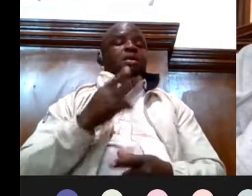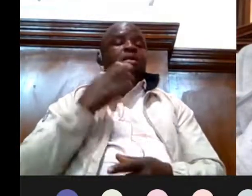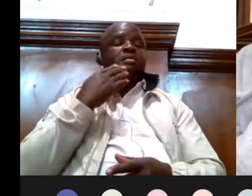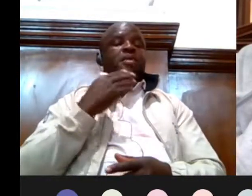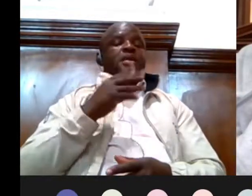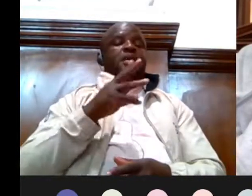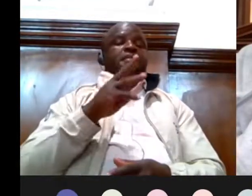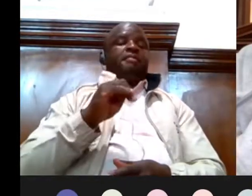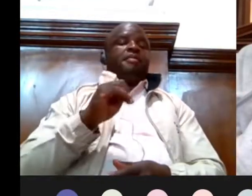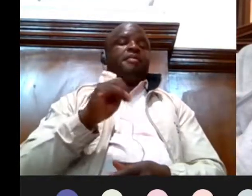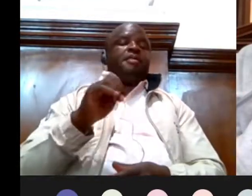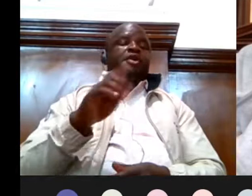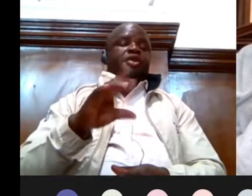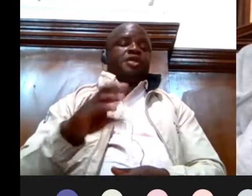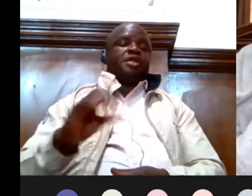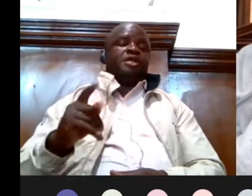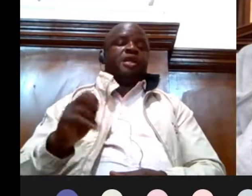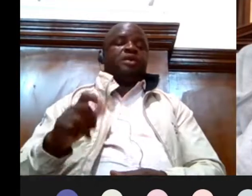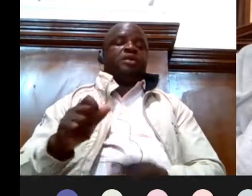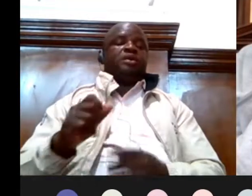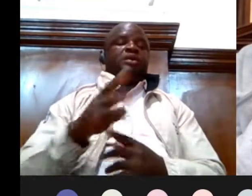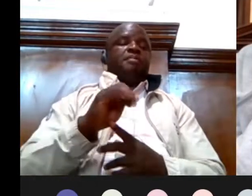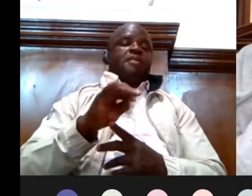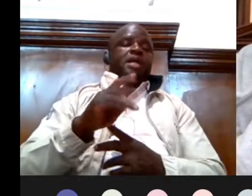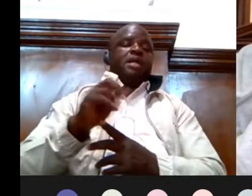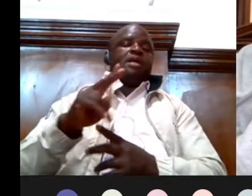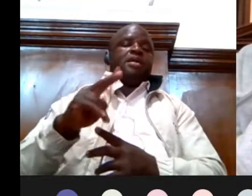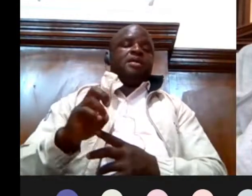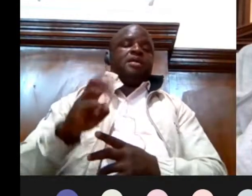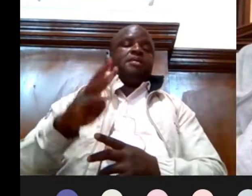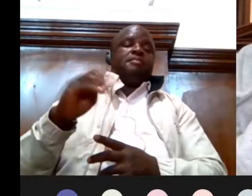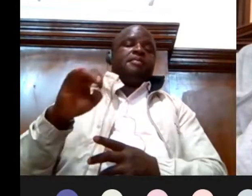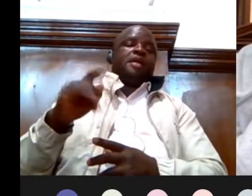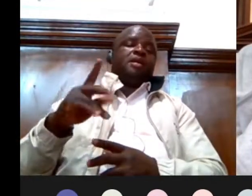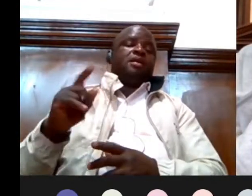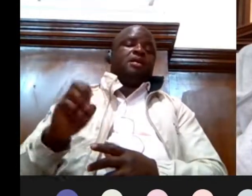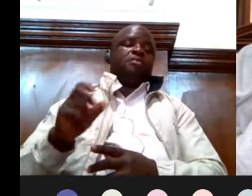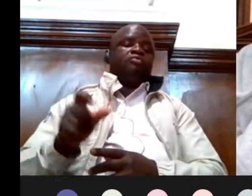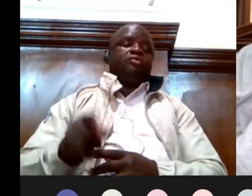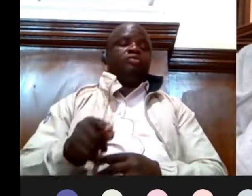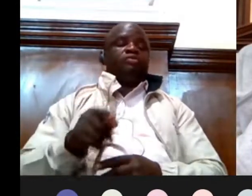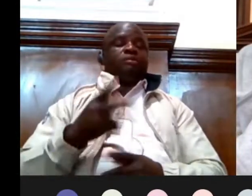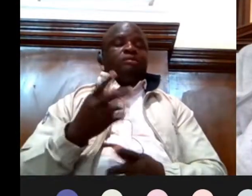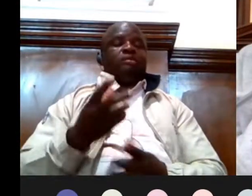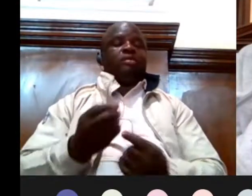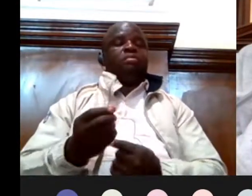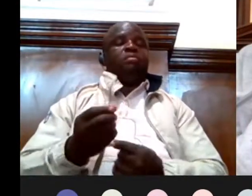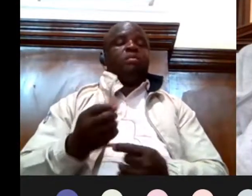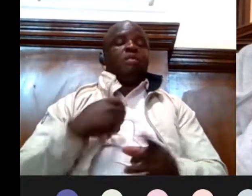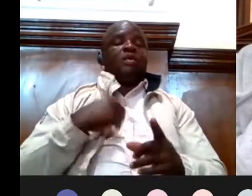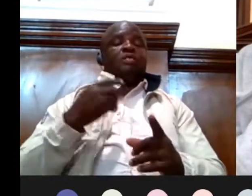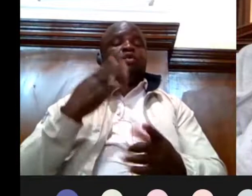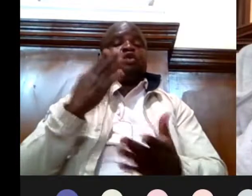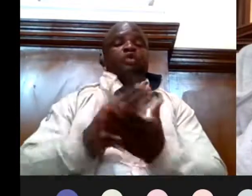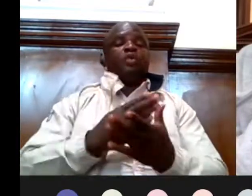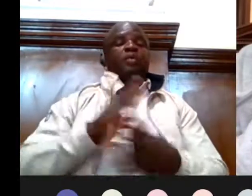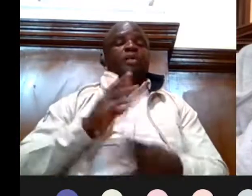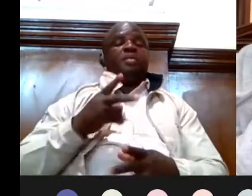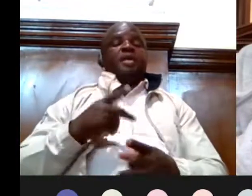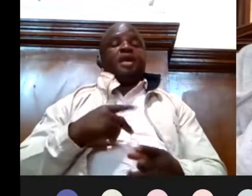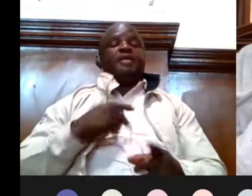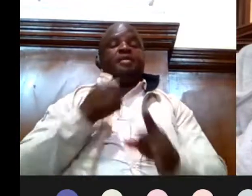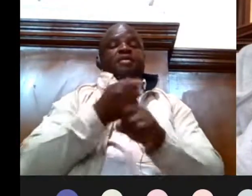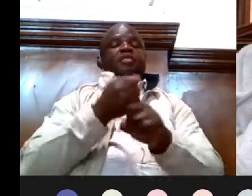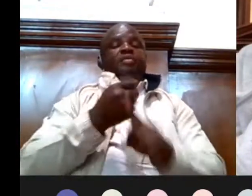Manyane Maclaeg, a leader who ensured that women fight for their political